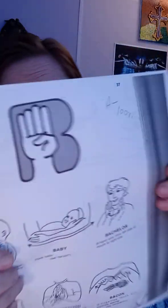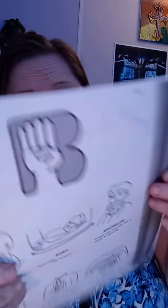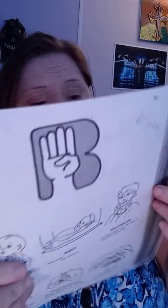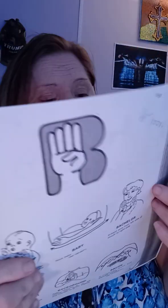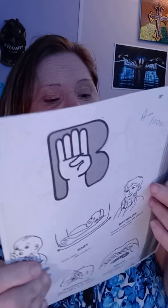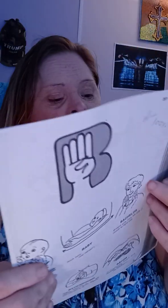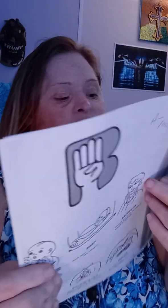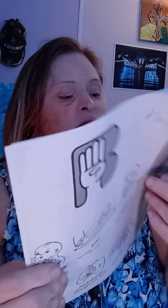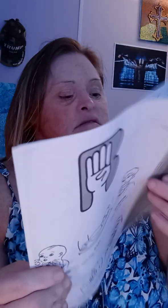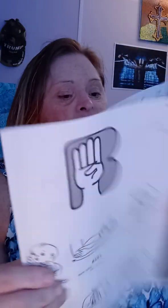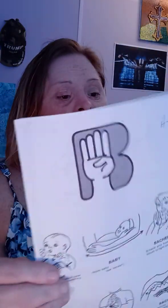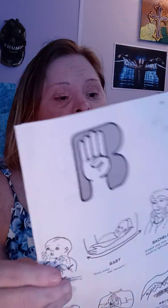that.